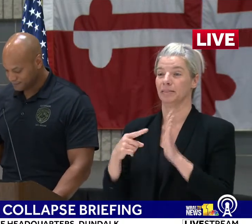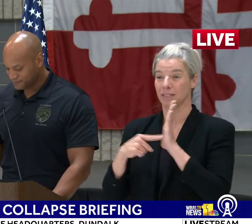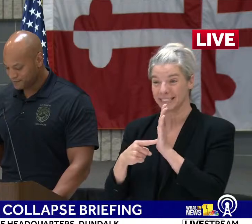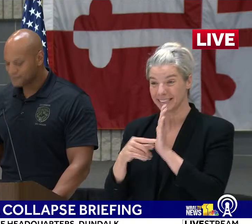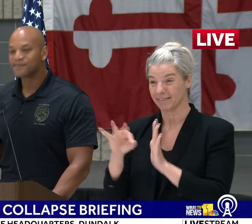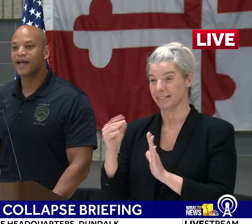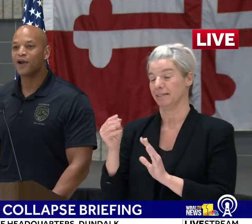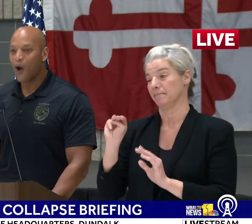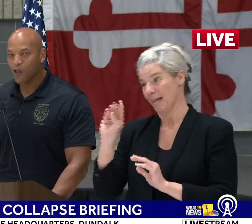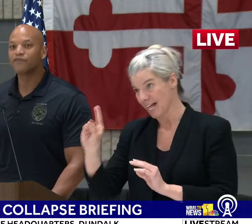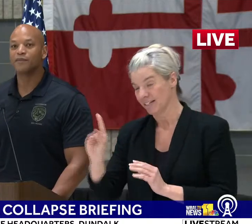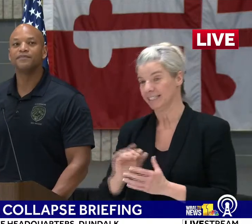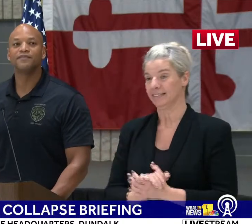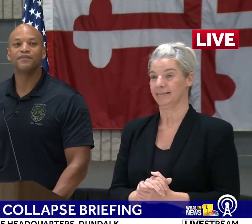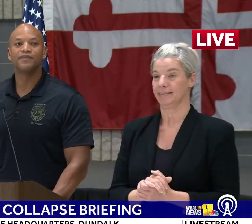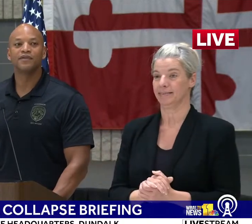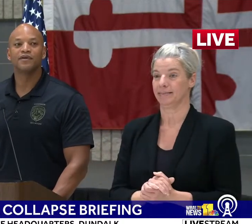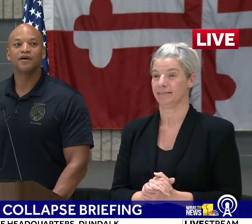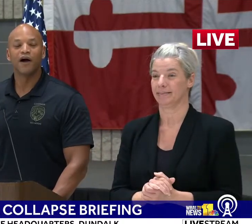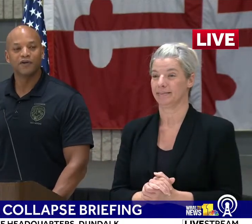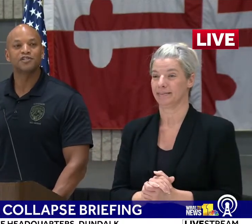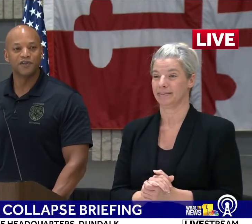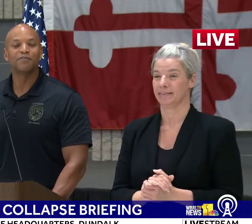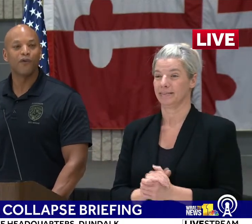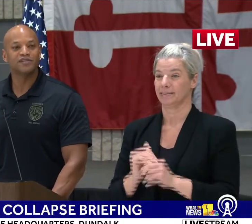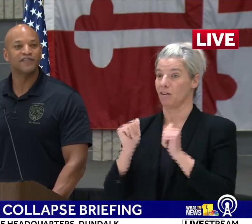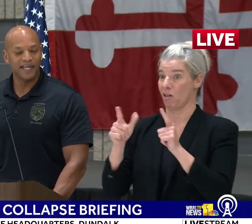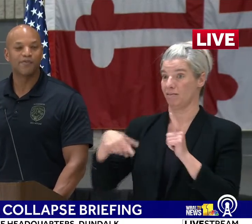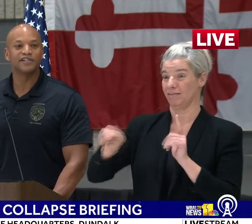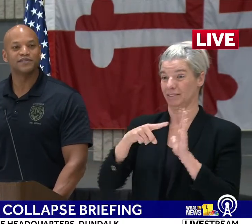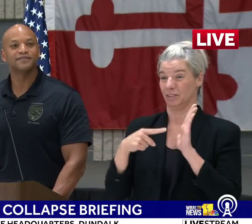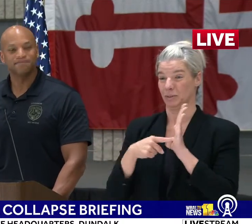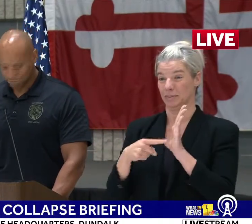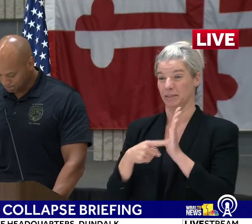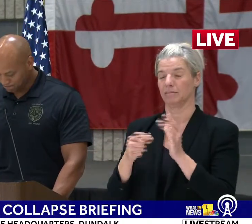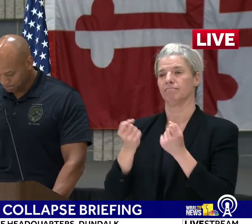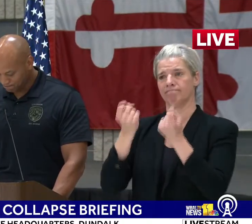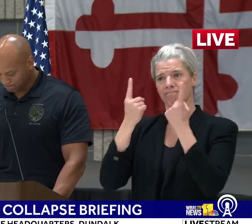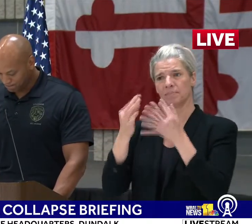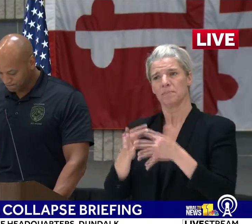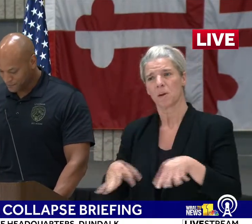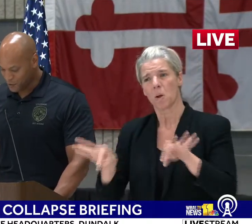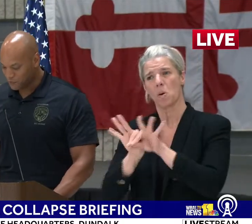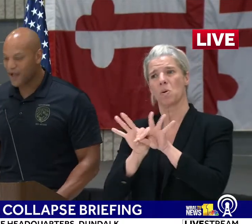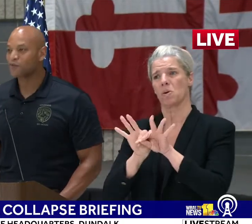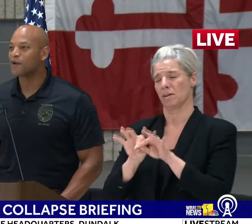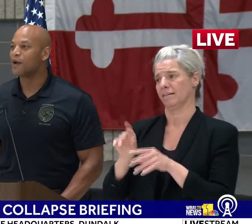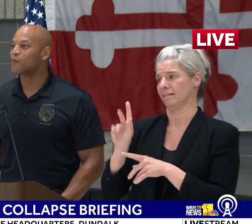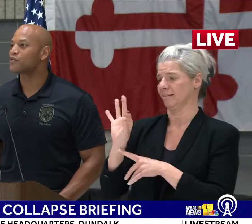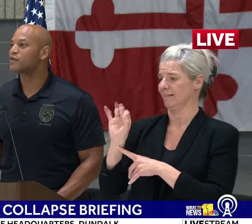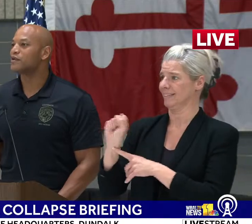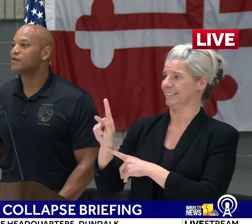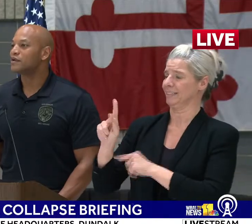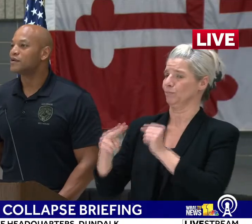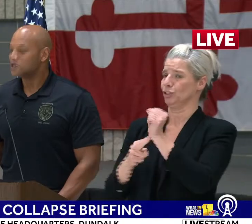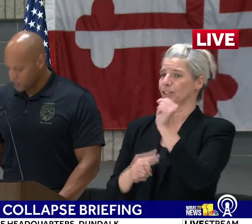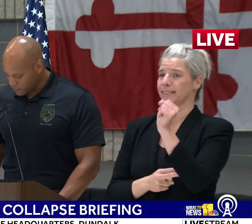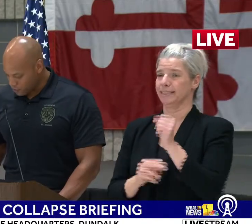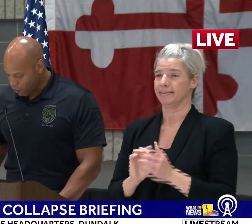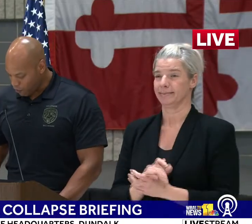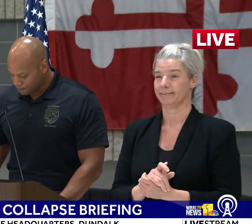Missouri, and all of them understood the importance of the Key Bridge. You know, in fact, when I met